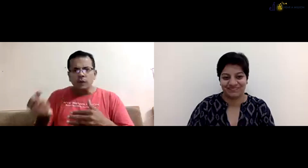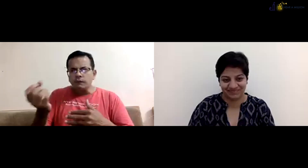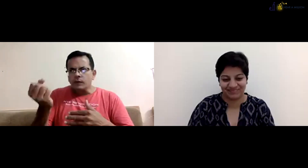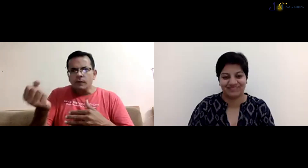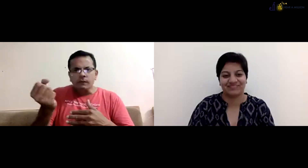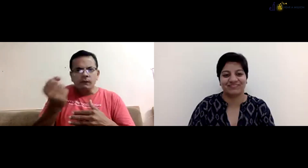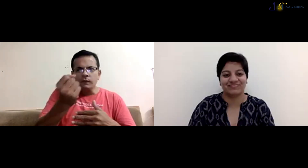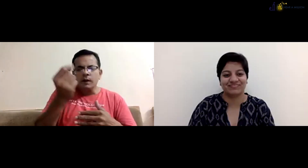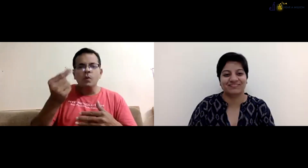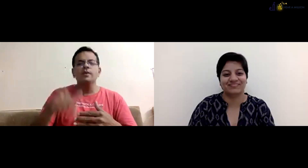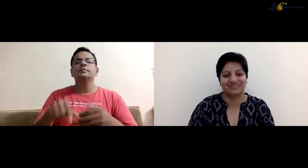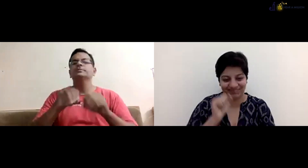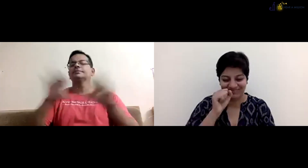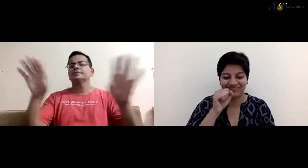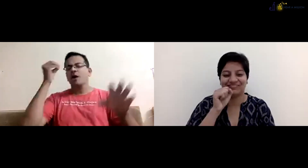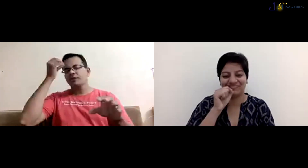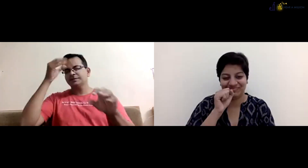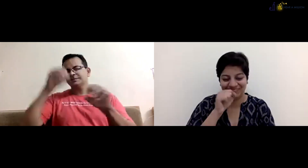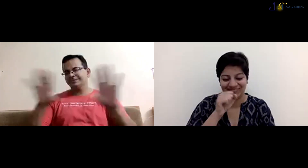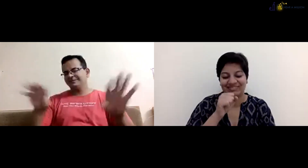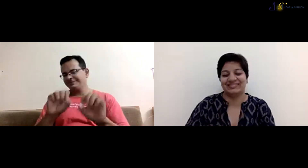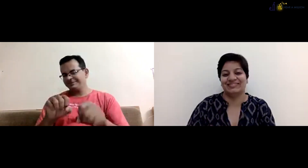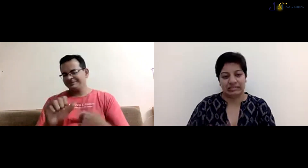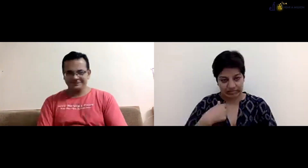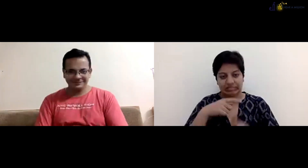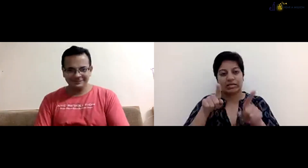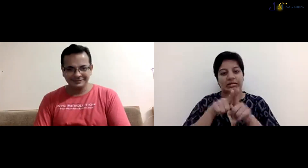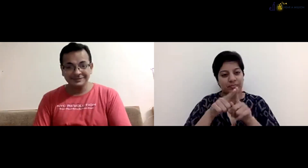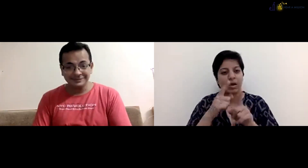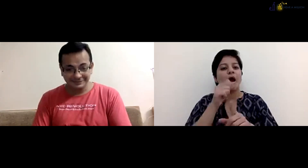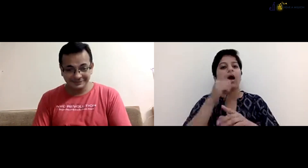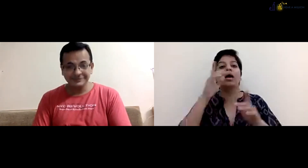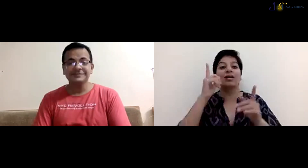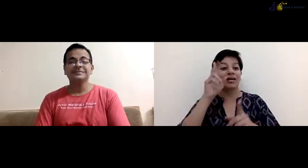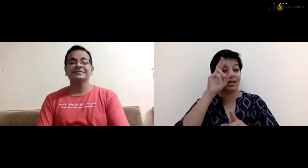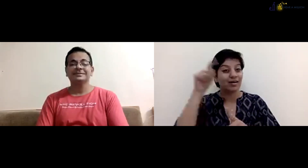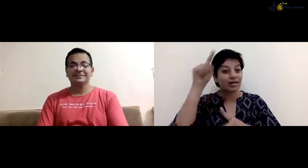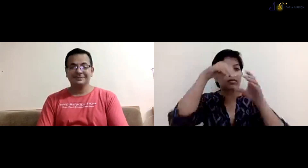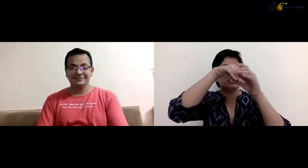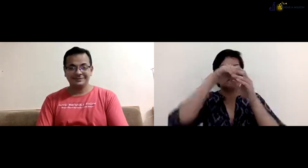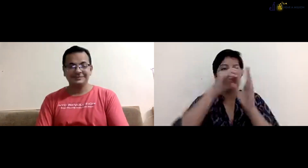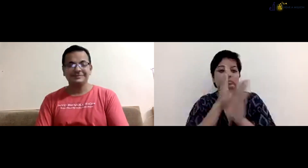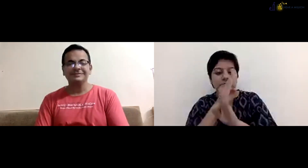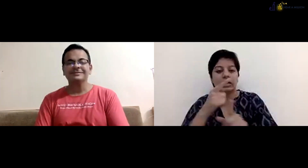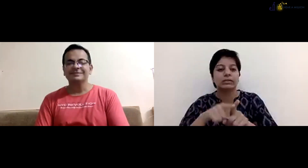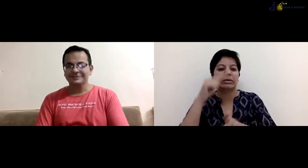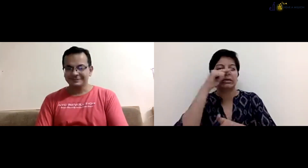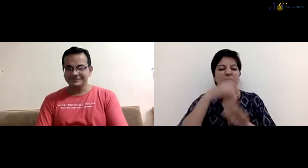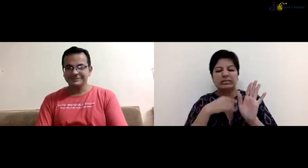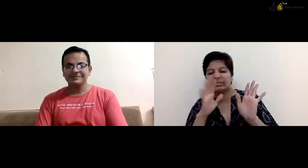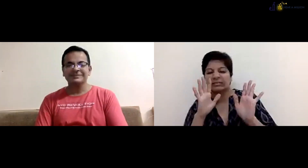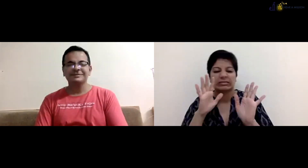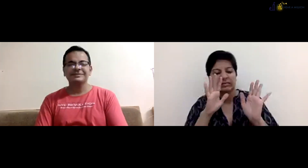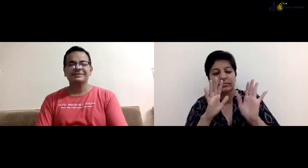wasn't sure about it. I didn't see that thing here in India. That's a thing which is related to the awareness. We need to spread